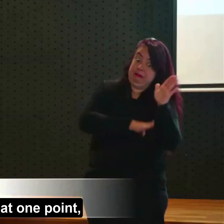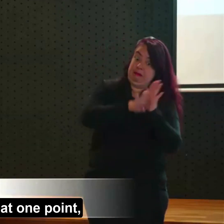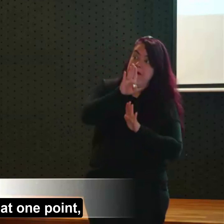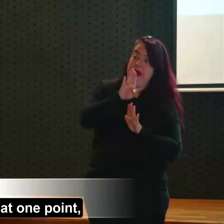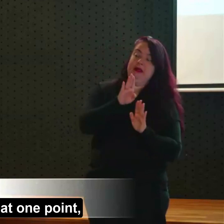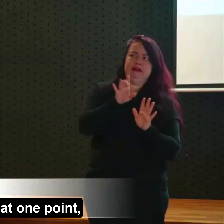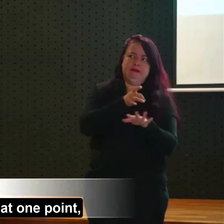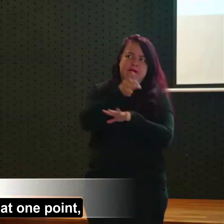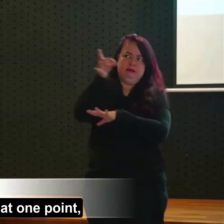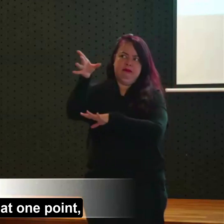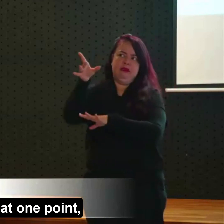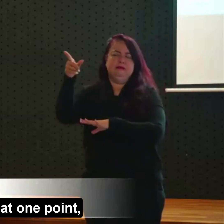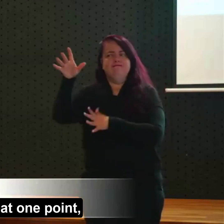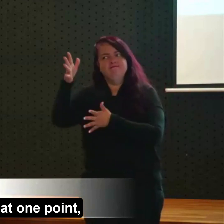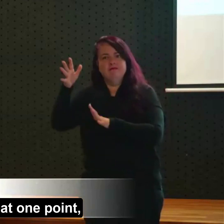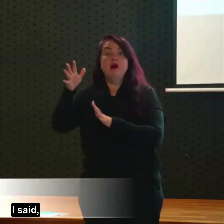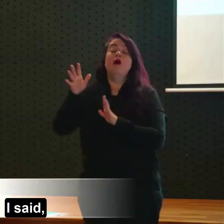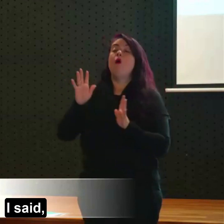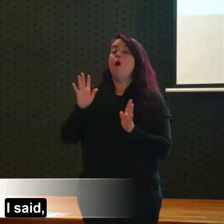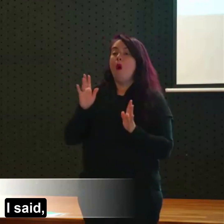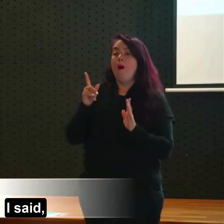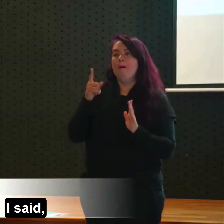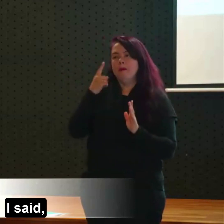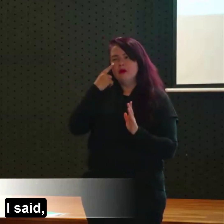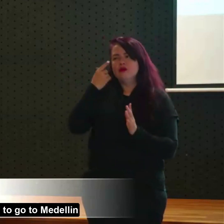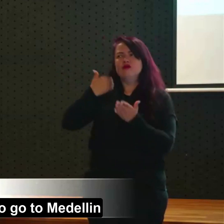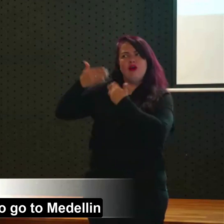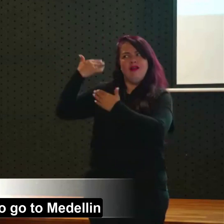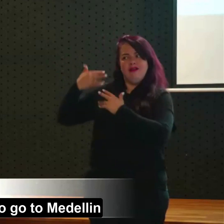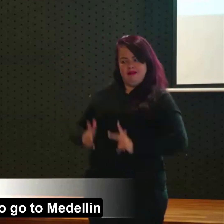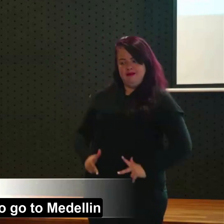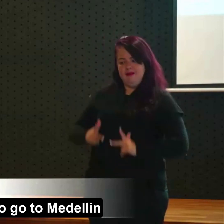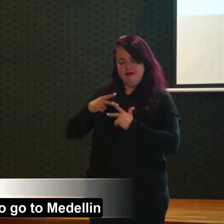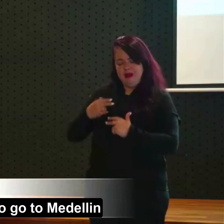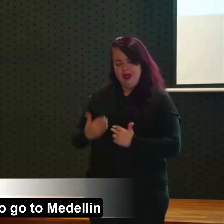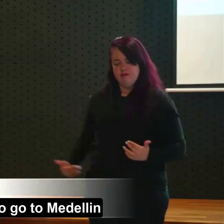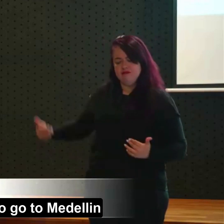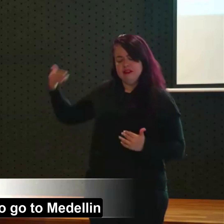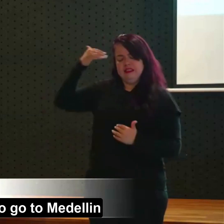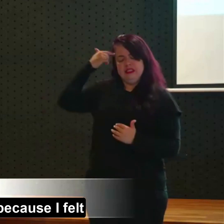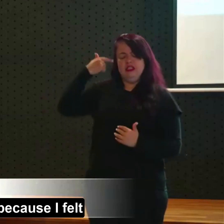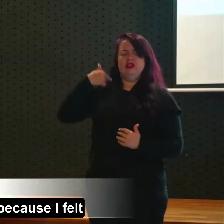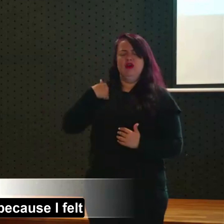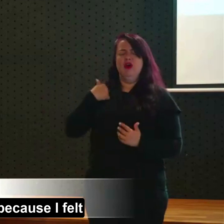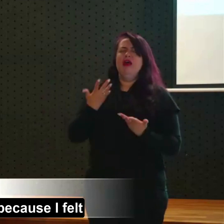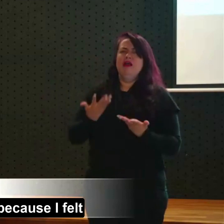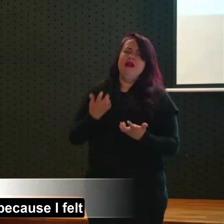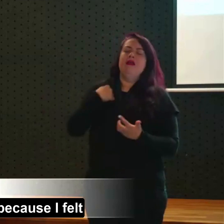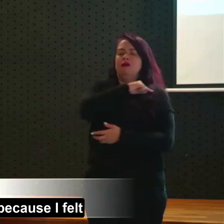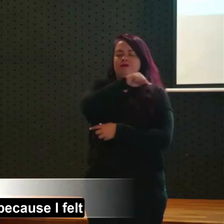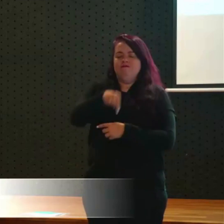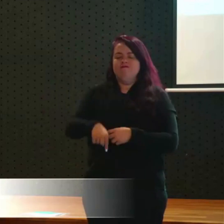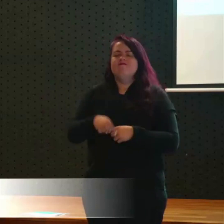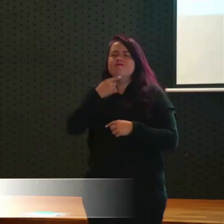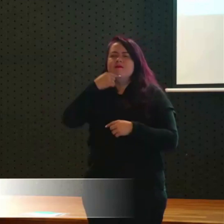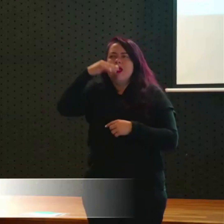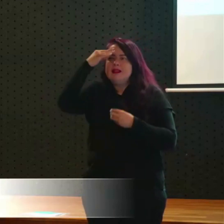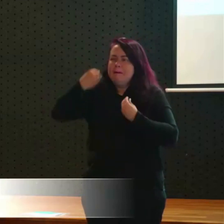the avant-garde. And at one point I said, I need to go to Medellín because I